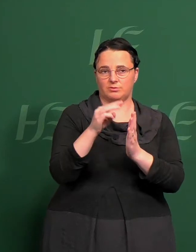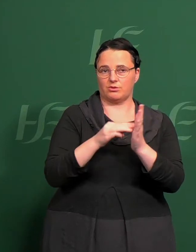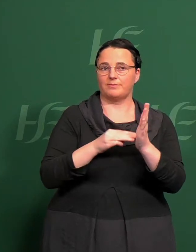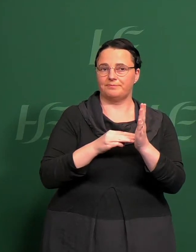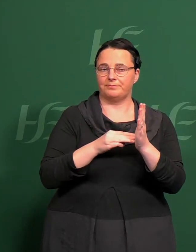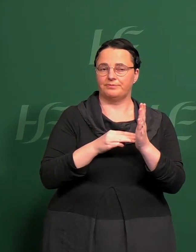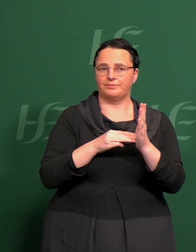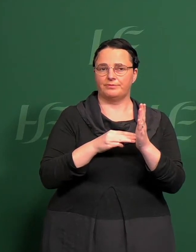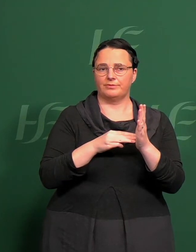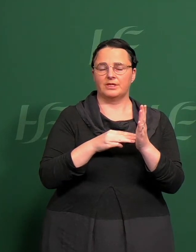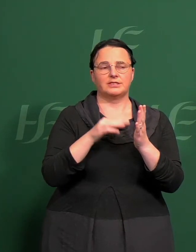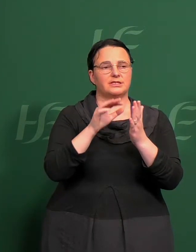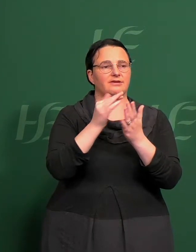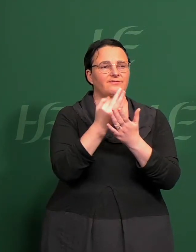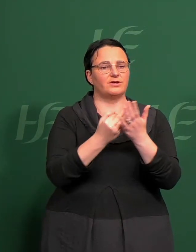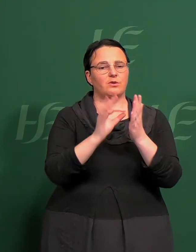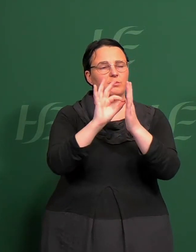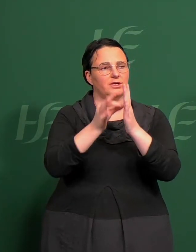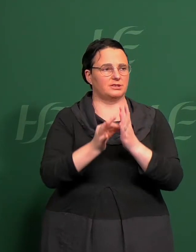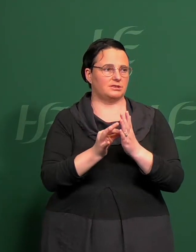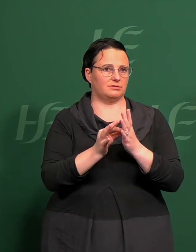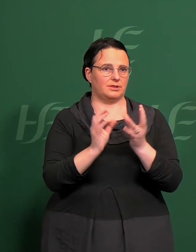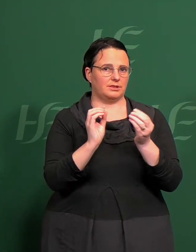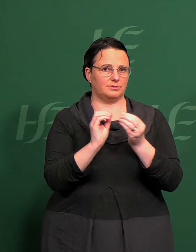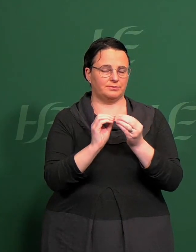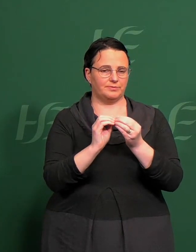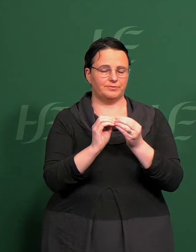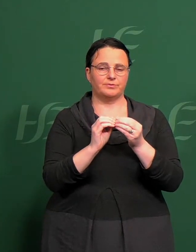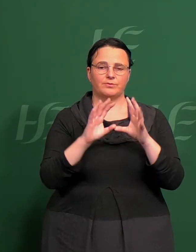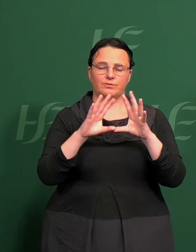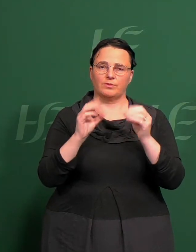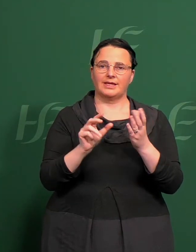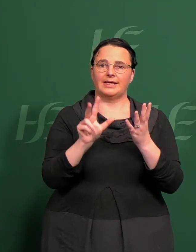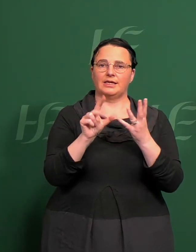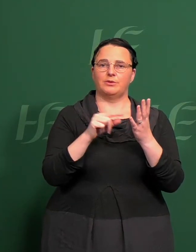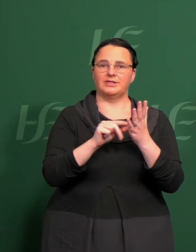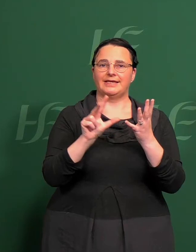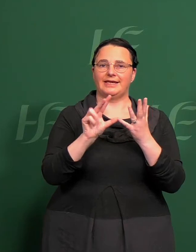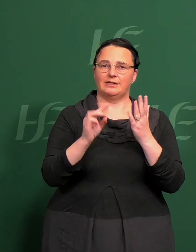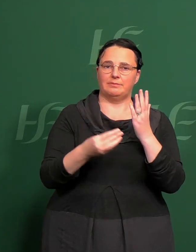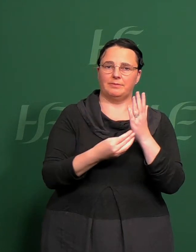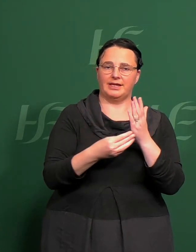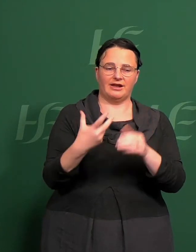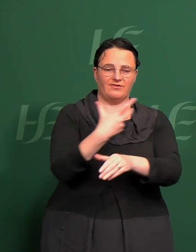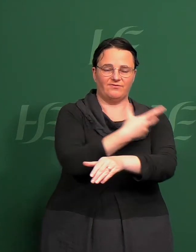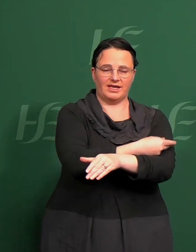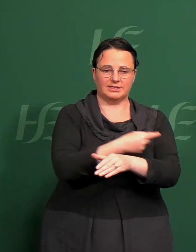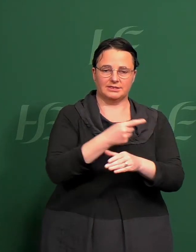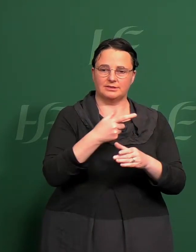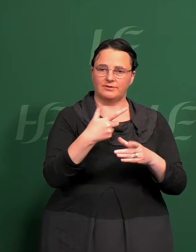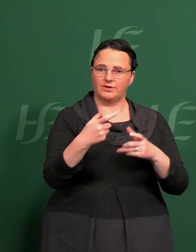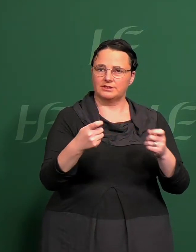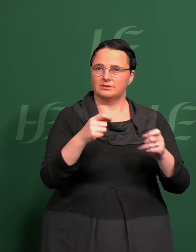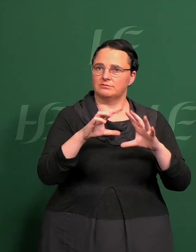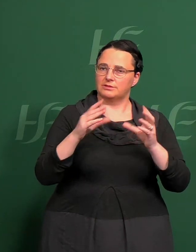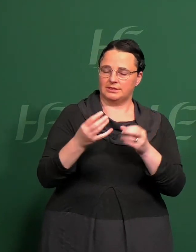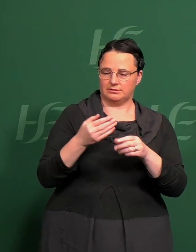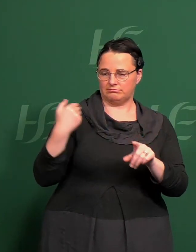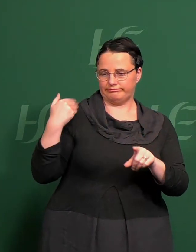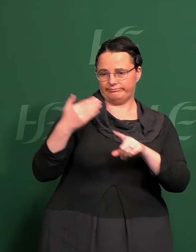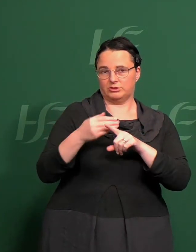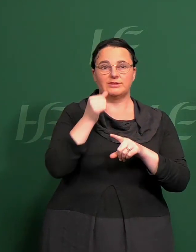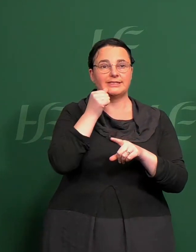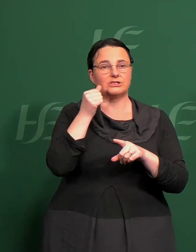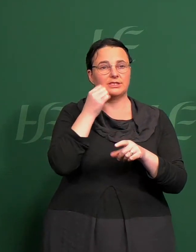Overall, just to make a few points up front, now over 8.8 million vaccines administered here in Ireland up to